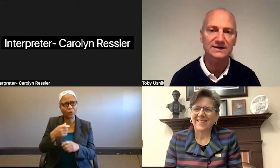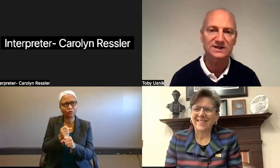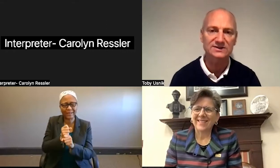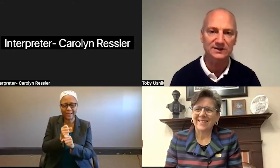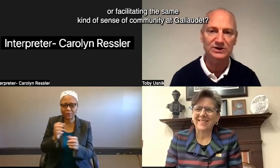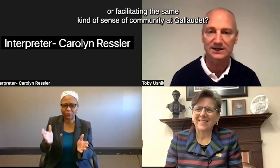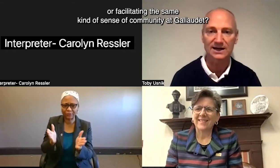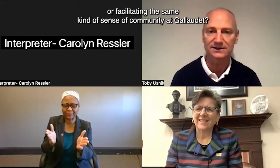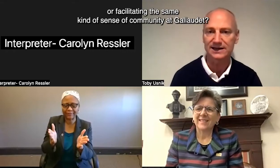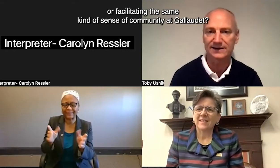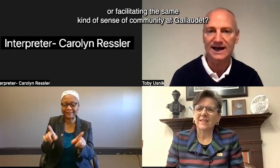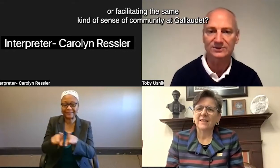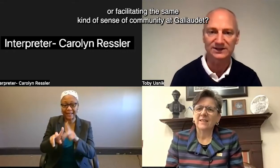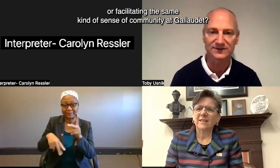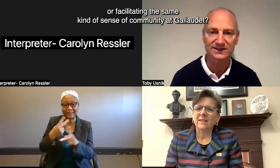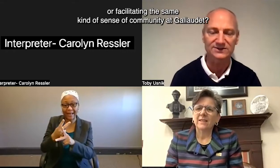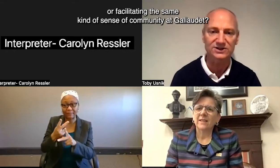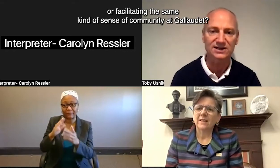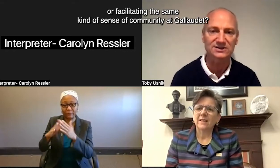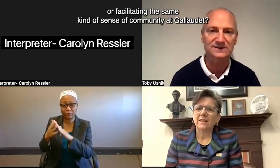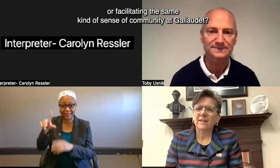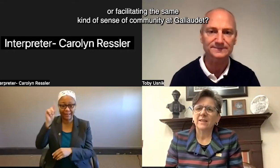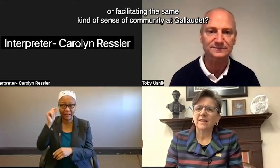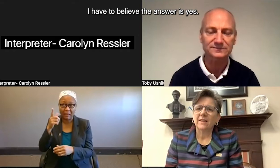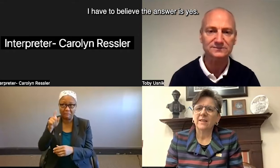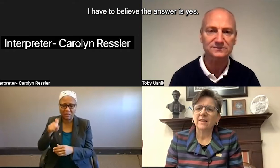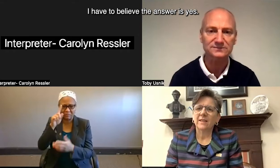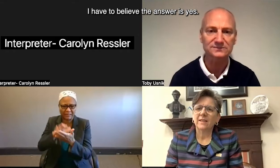same kind of sense community at Gallaudet? I have to believe the answer is yes.